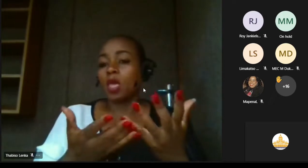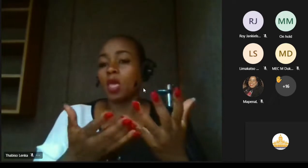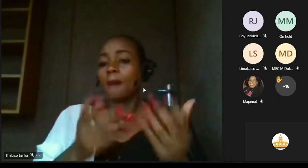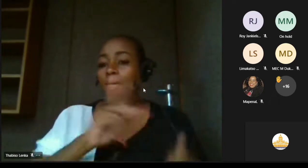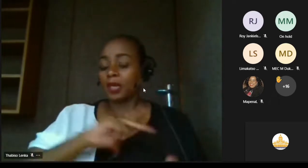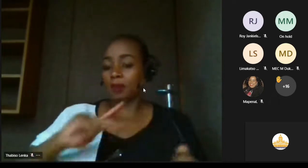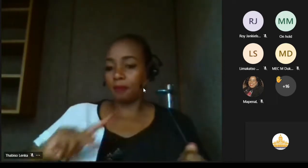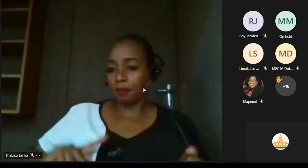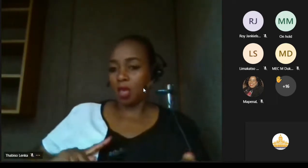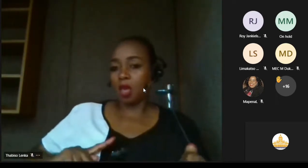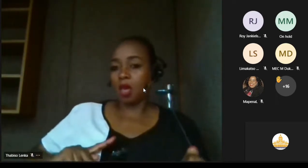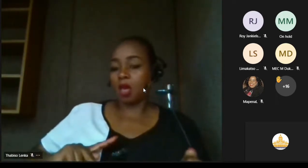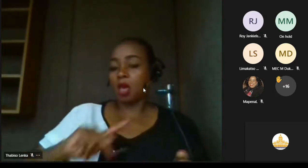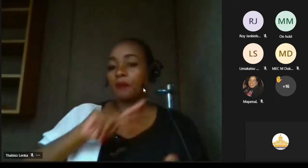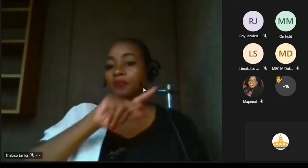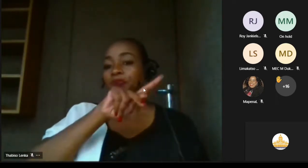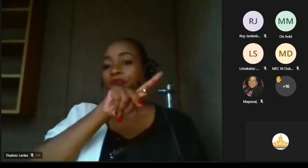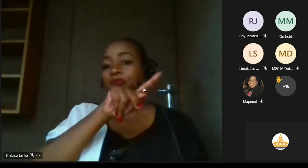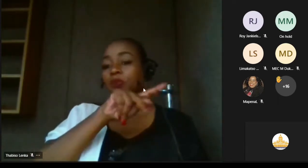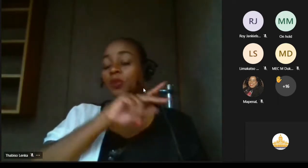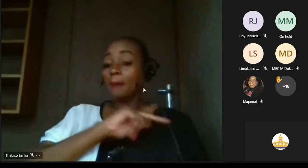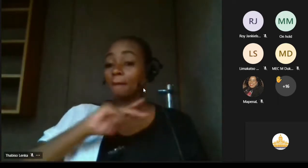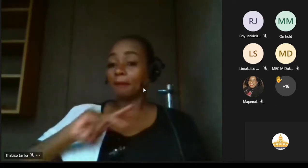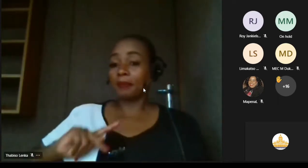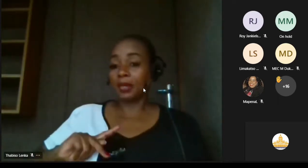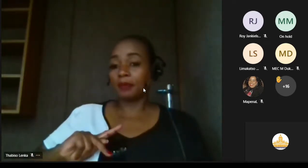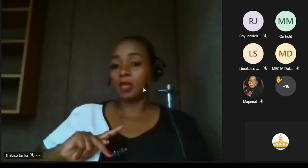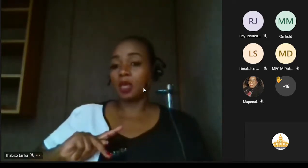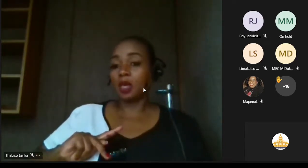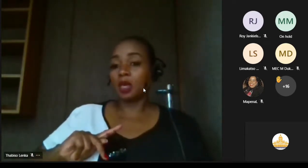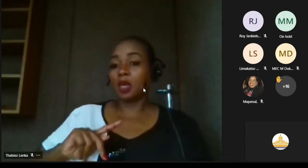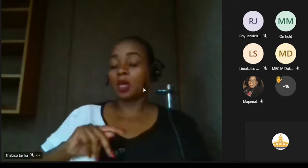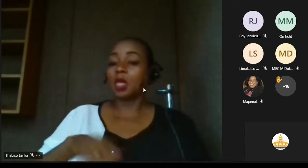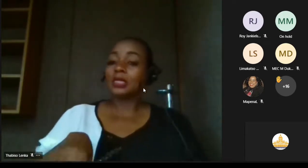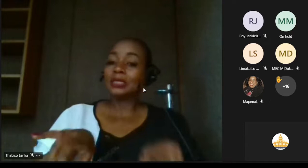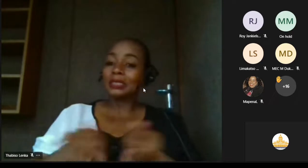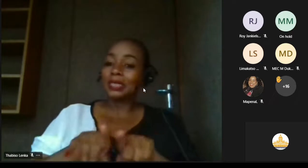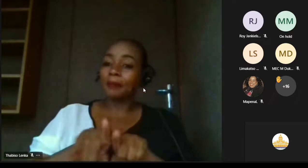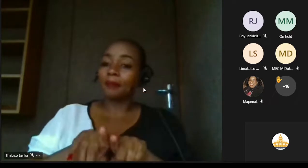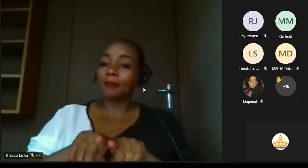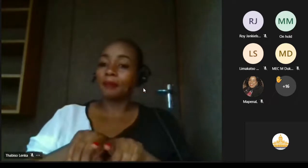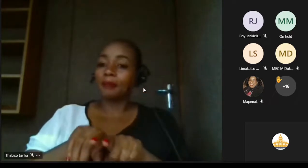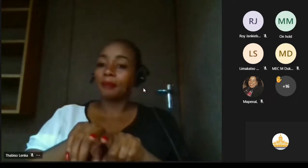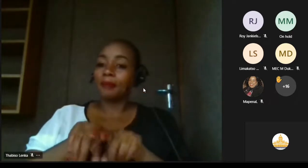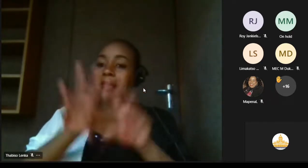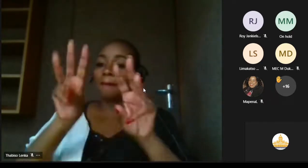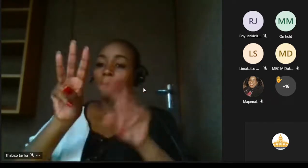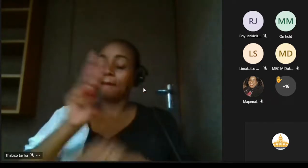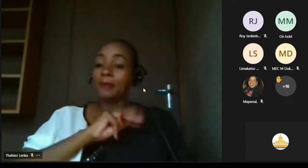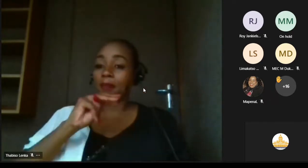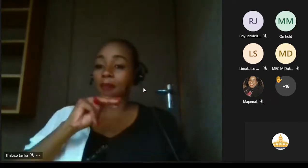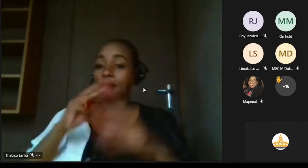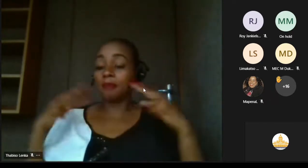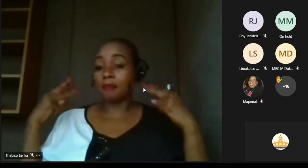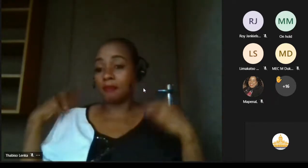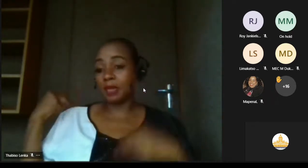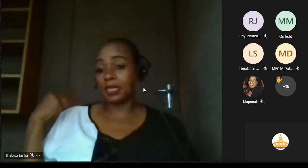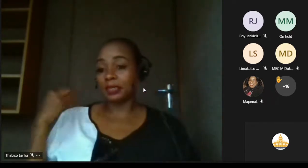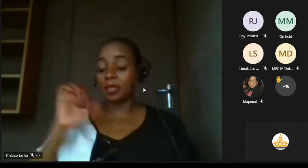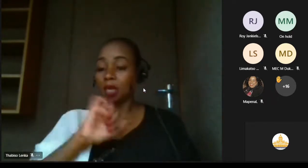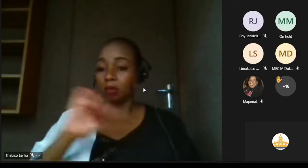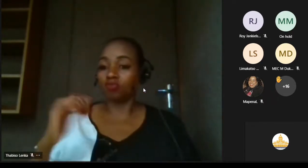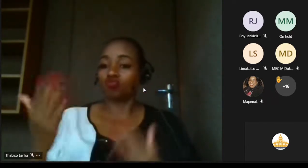Premier and the Minister of Human Settlement, Mema Moloko Kubai, with his national team,